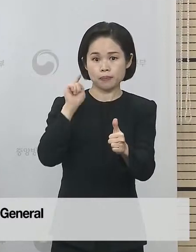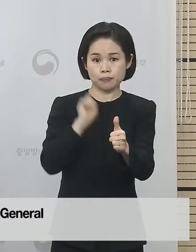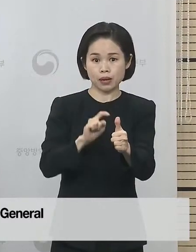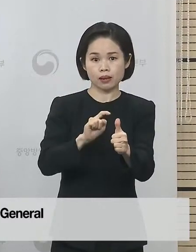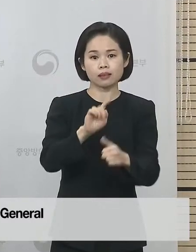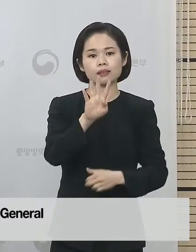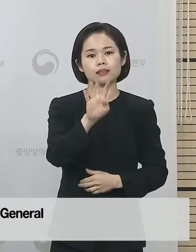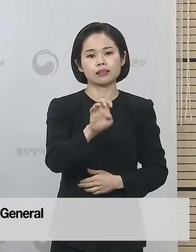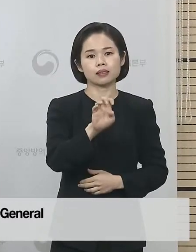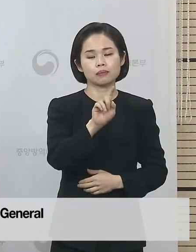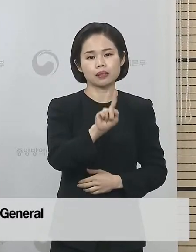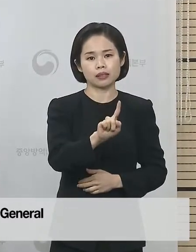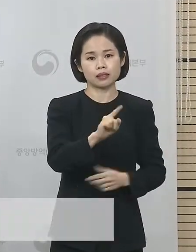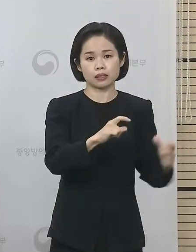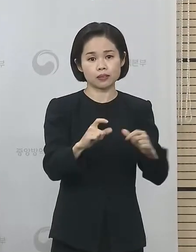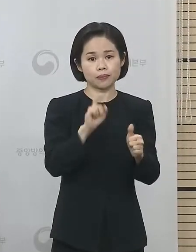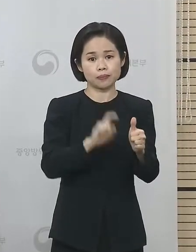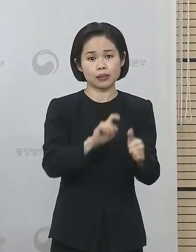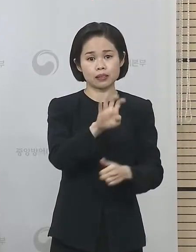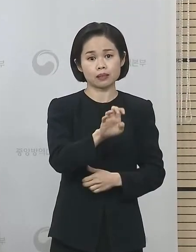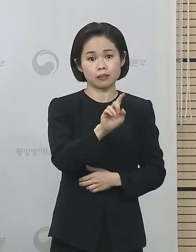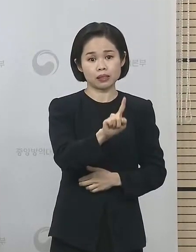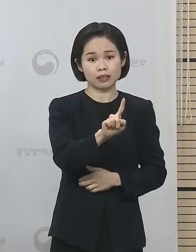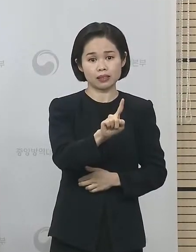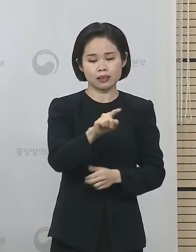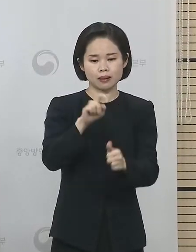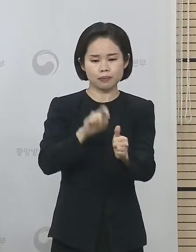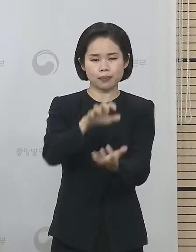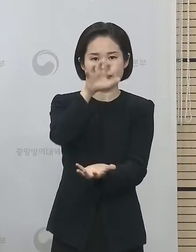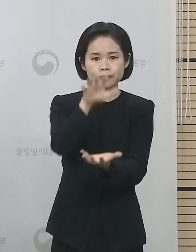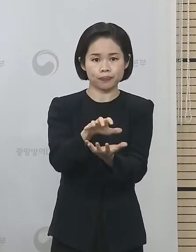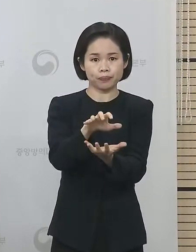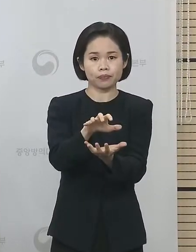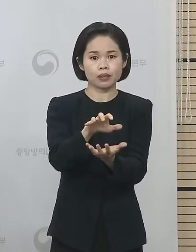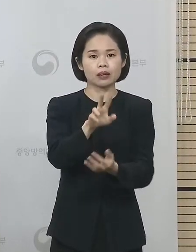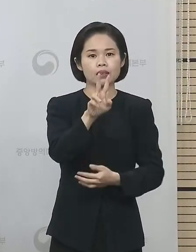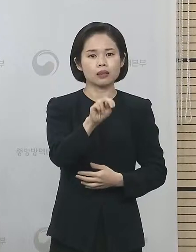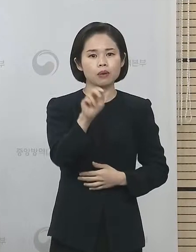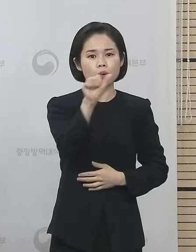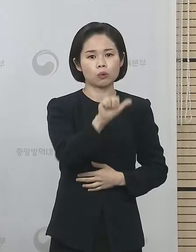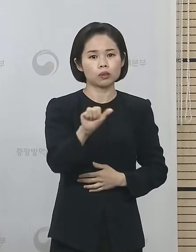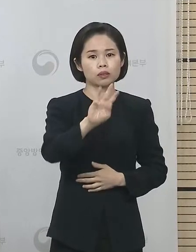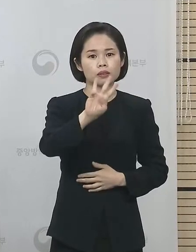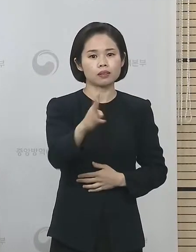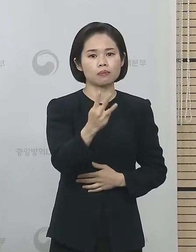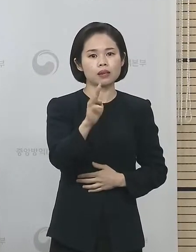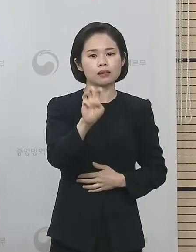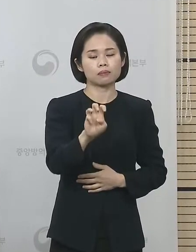we have 41 new local infections, and the total caseload now stands at